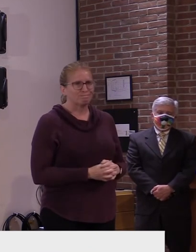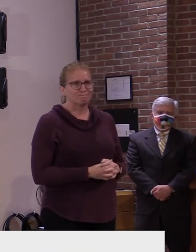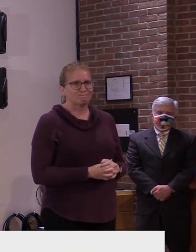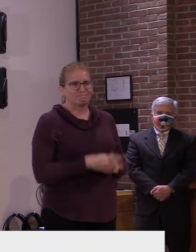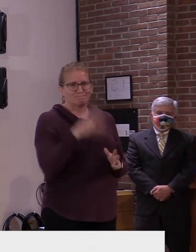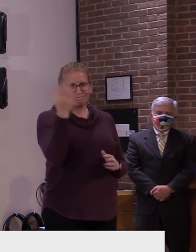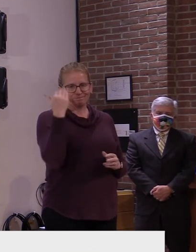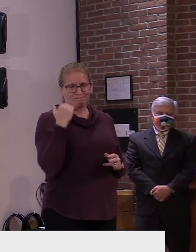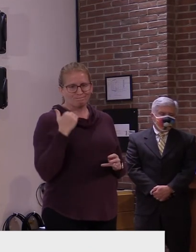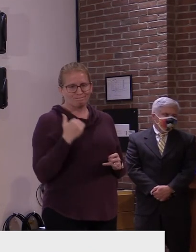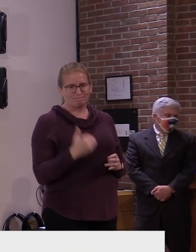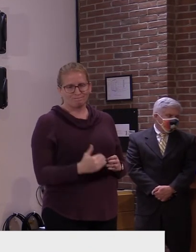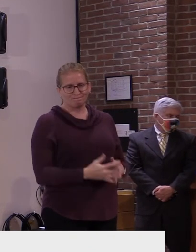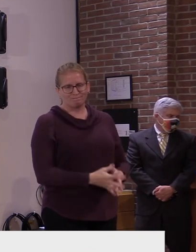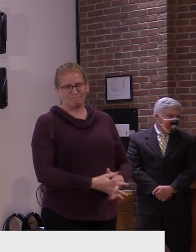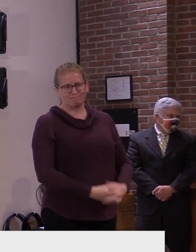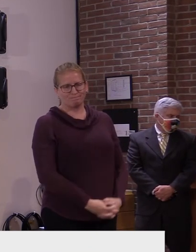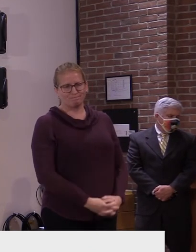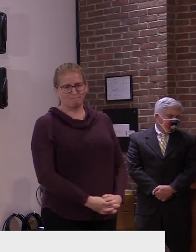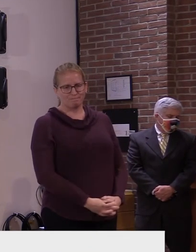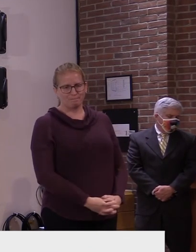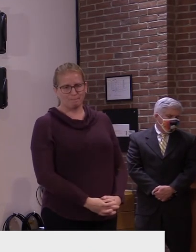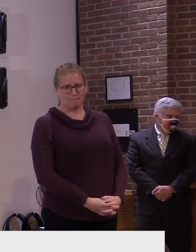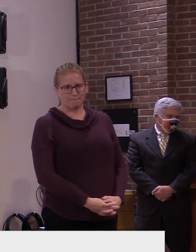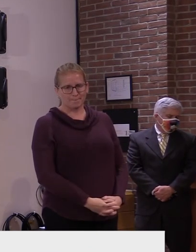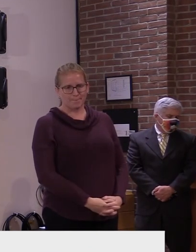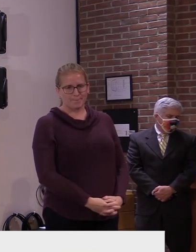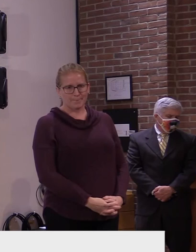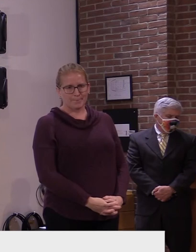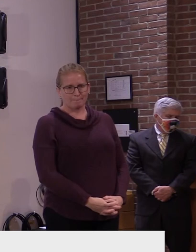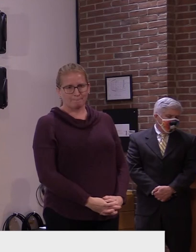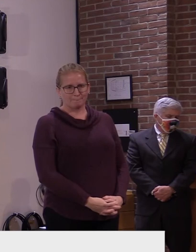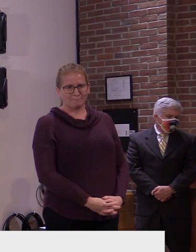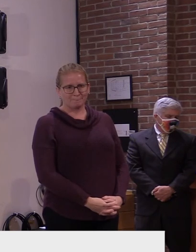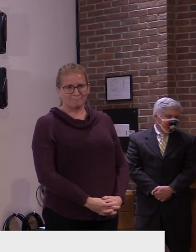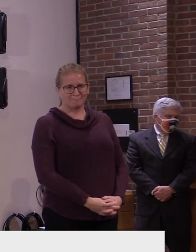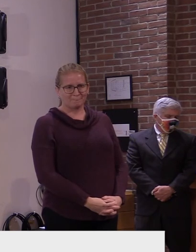colin seven days